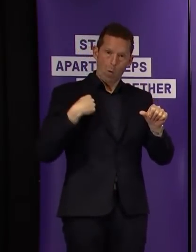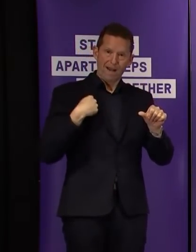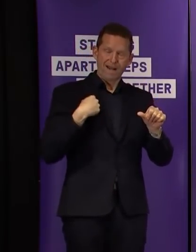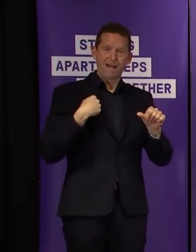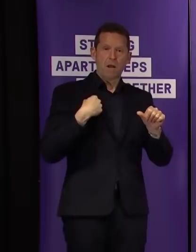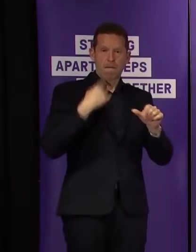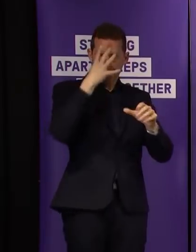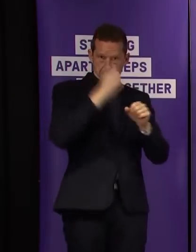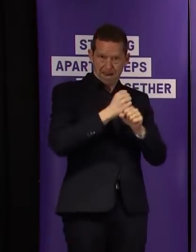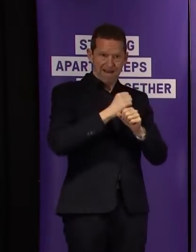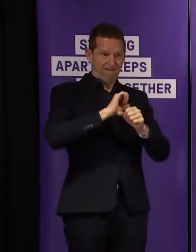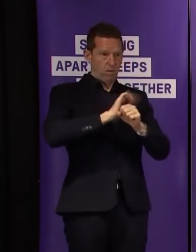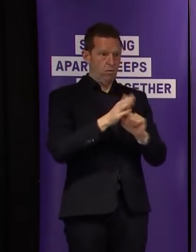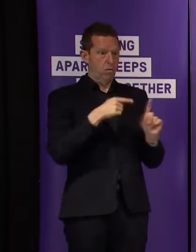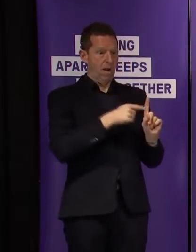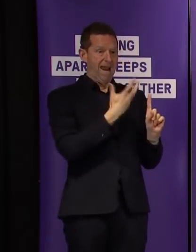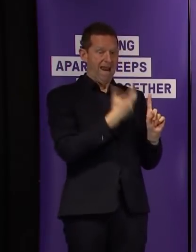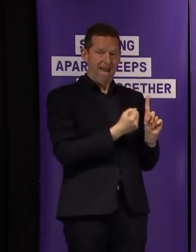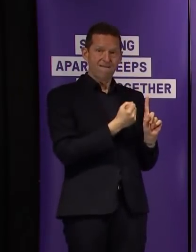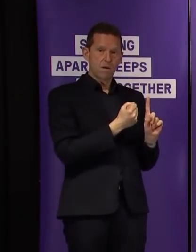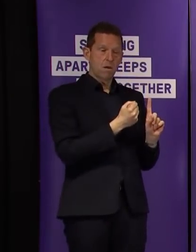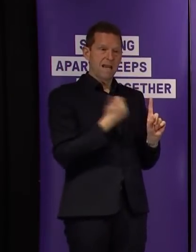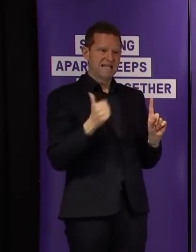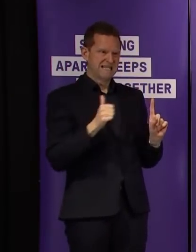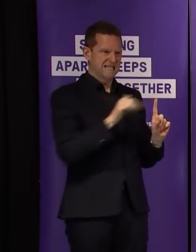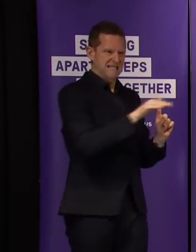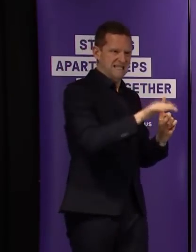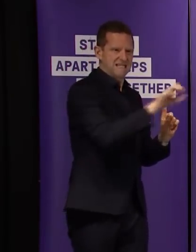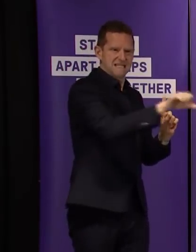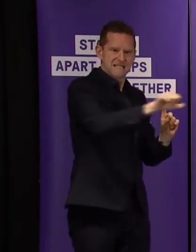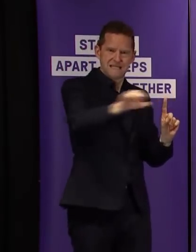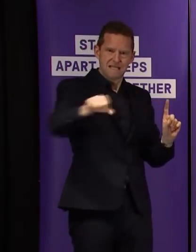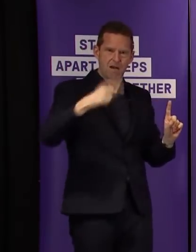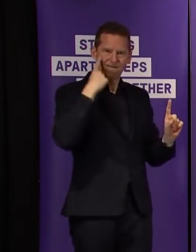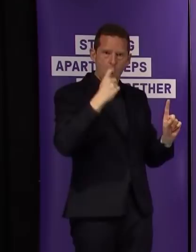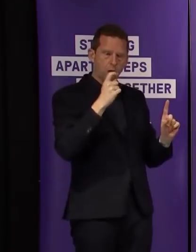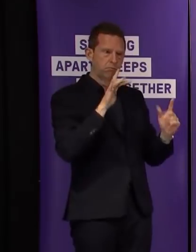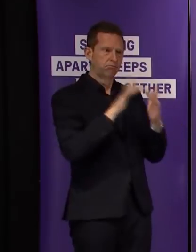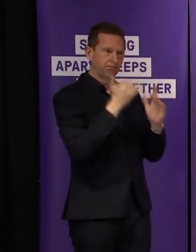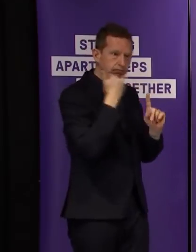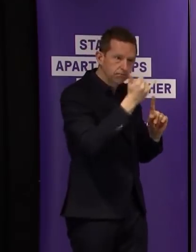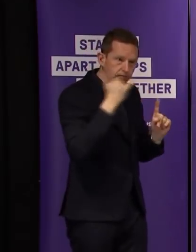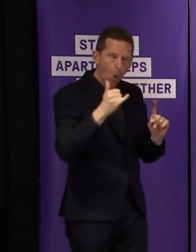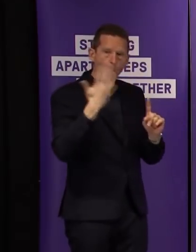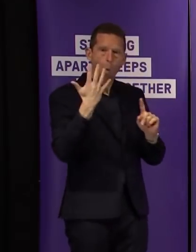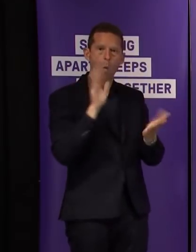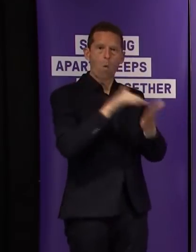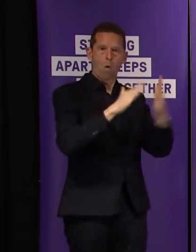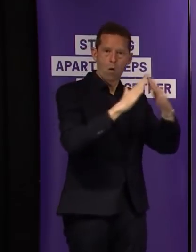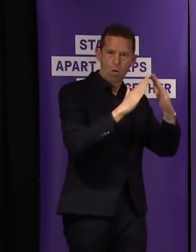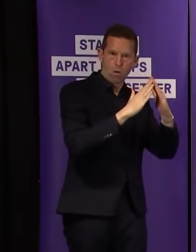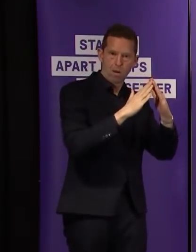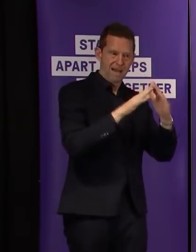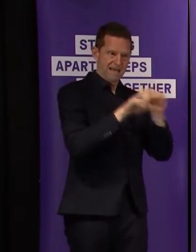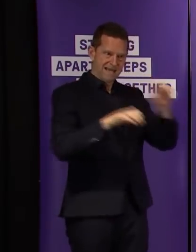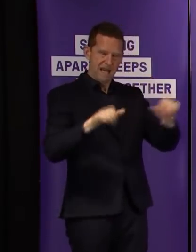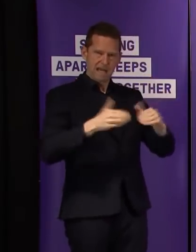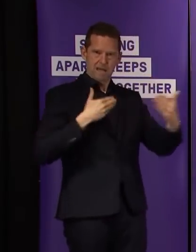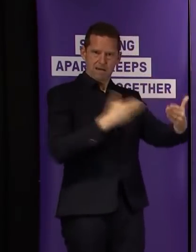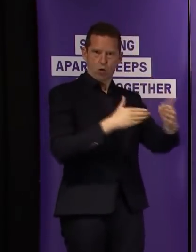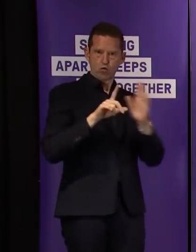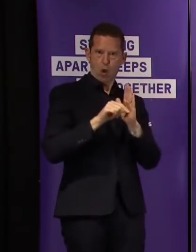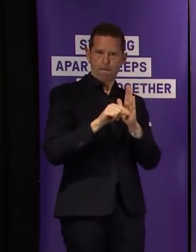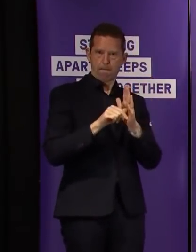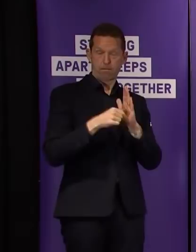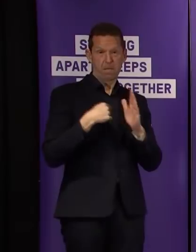can physically get to, not just a call, the actual door knock. Positive cases, and close contacts within the recommended time, and we're beating